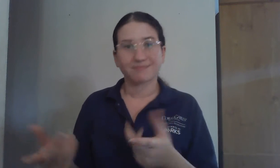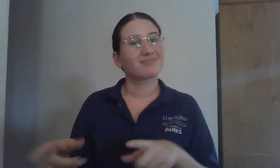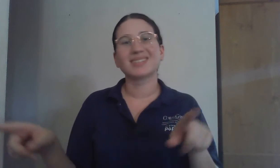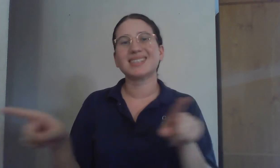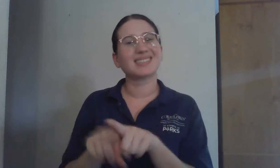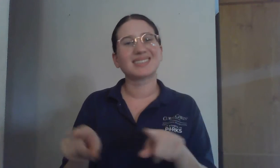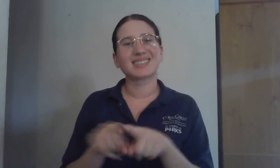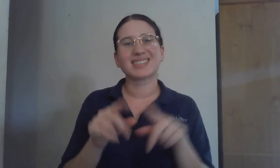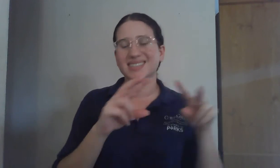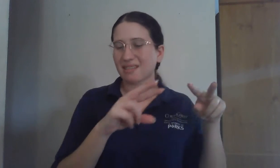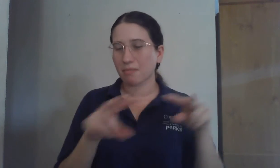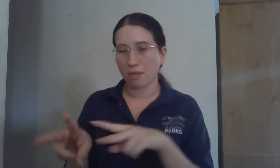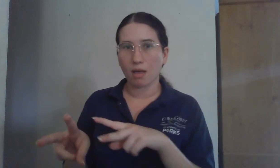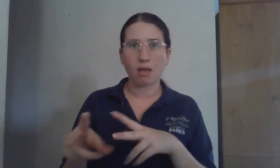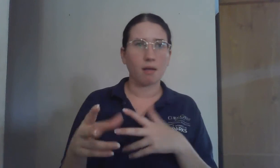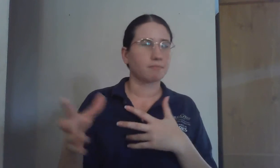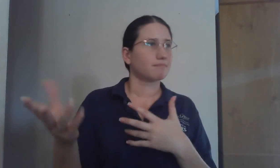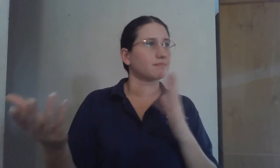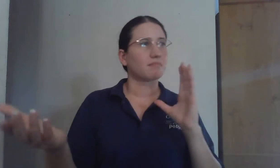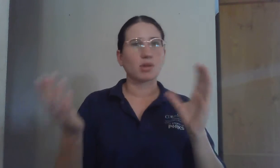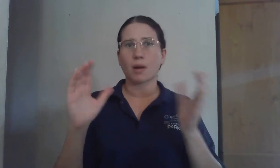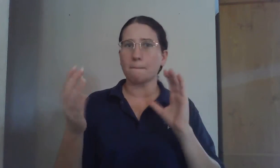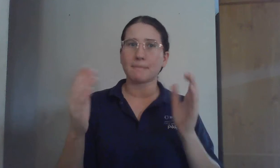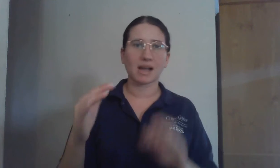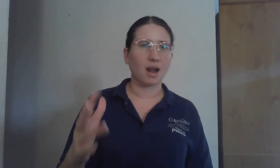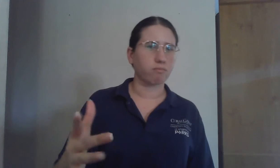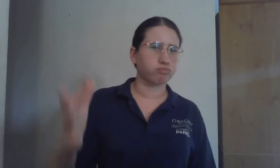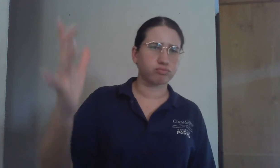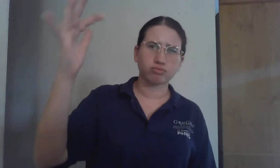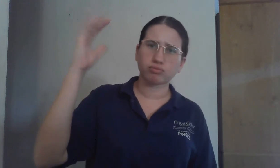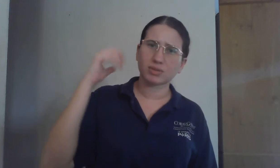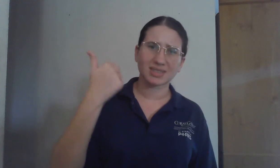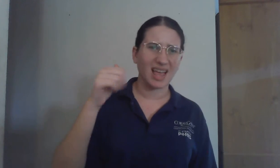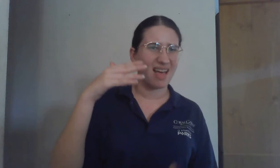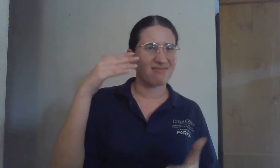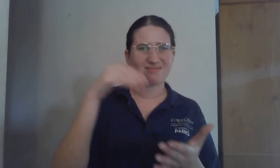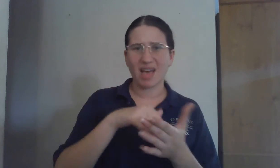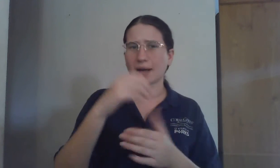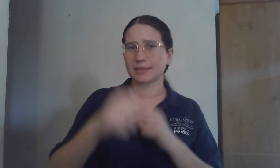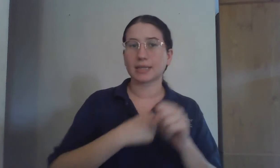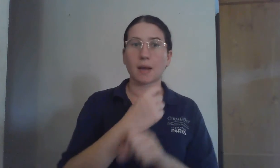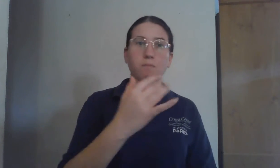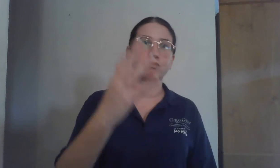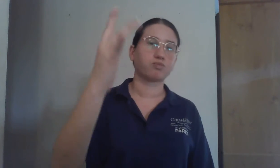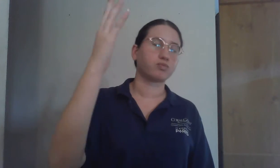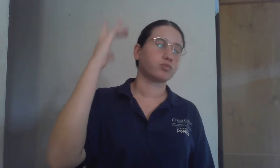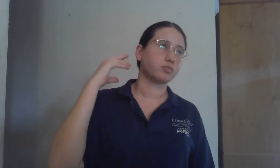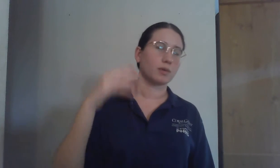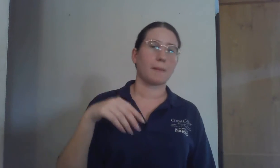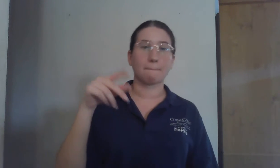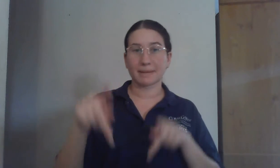same reaction as your ancestors 10,000 years ago were in a forest. Everything was calm and quiet and a branch